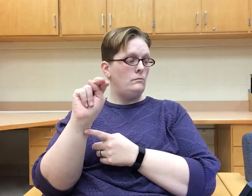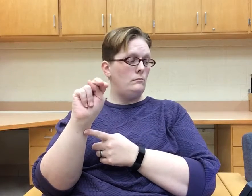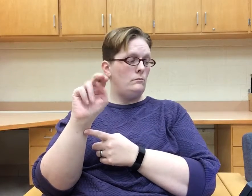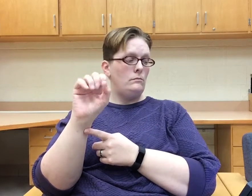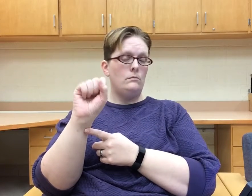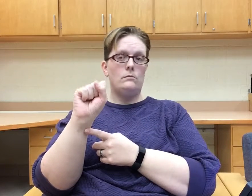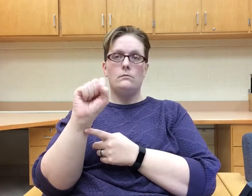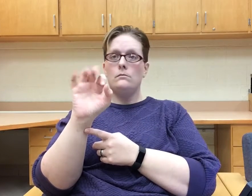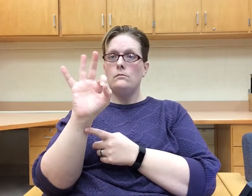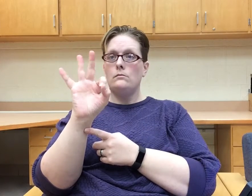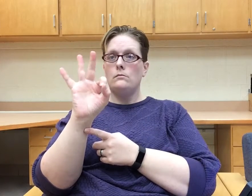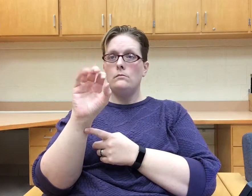transform.